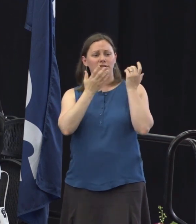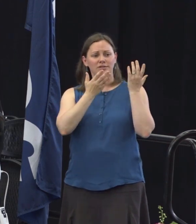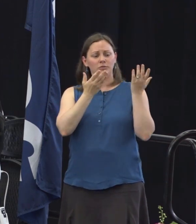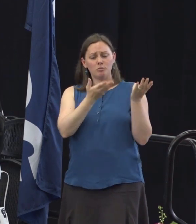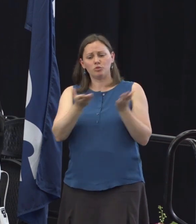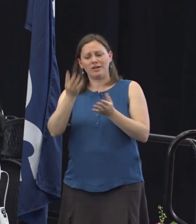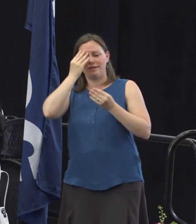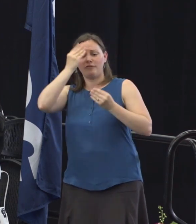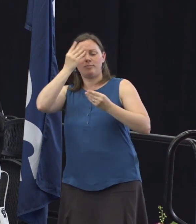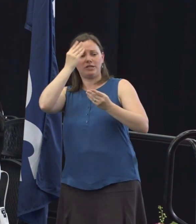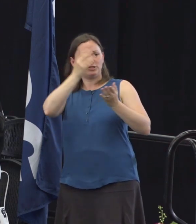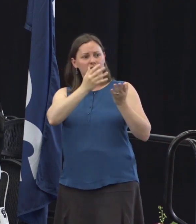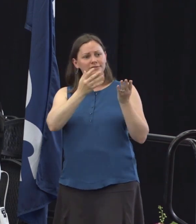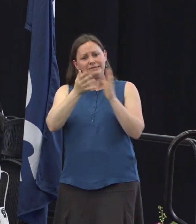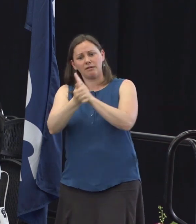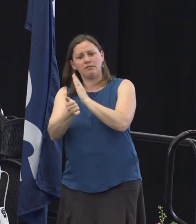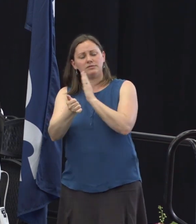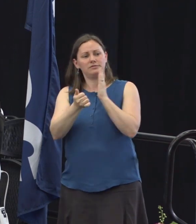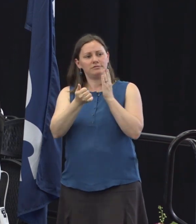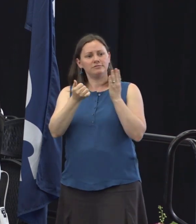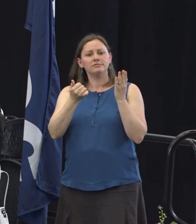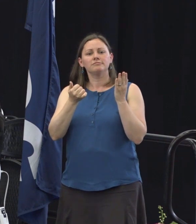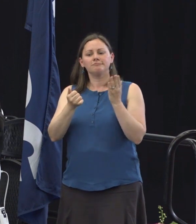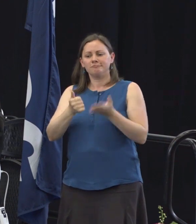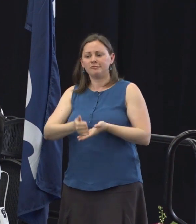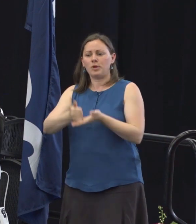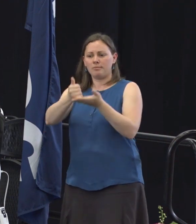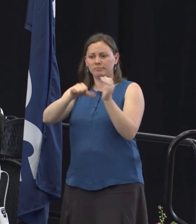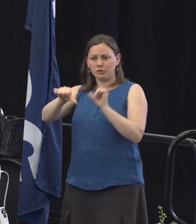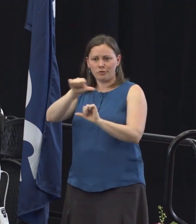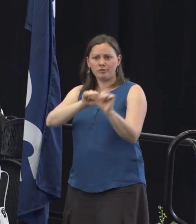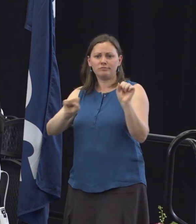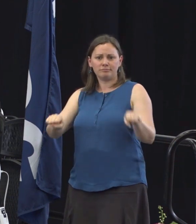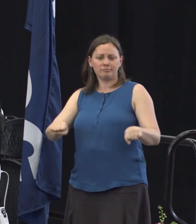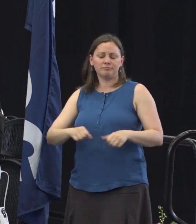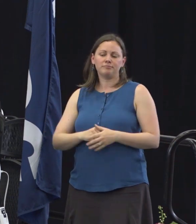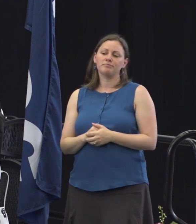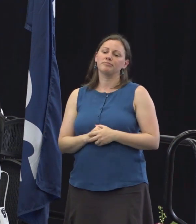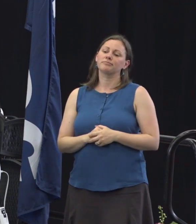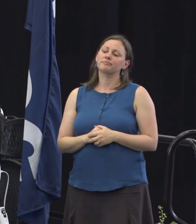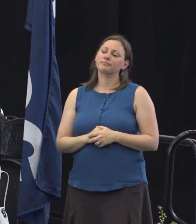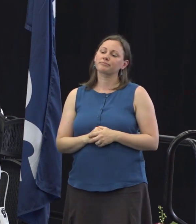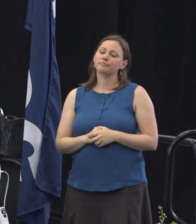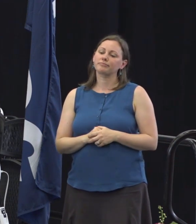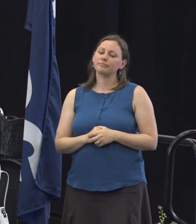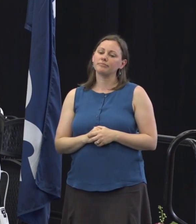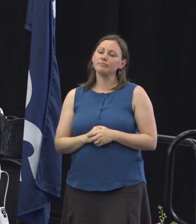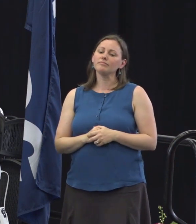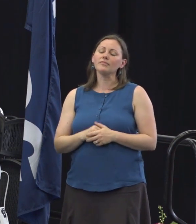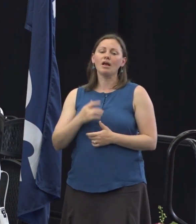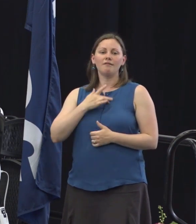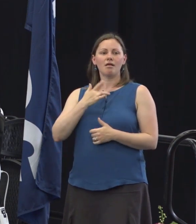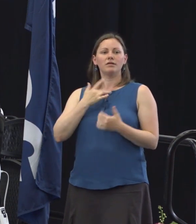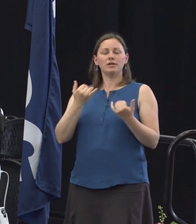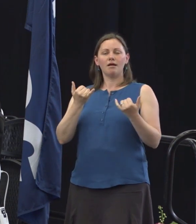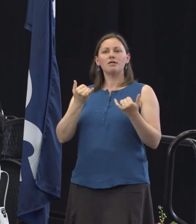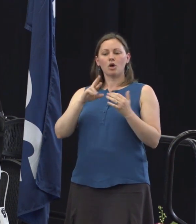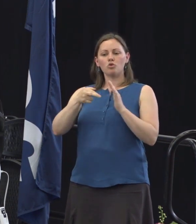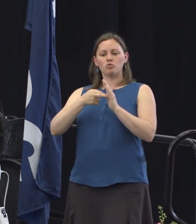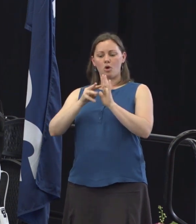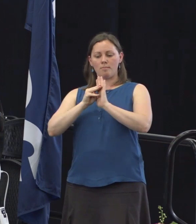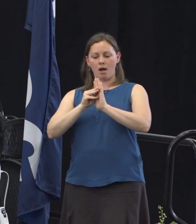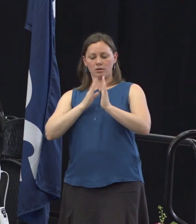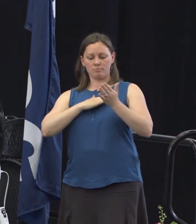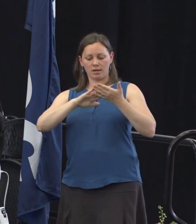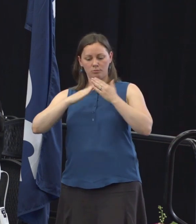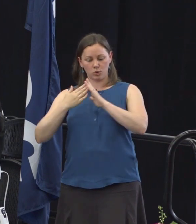Graduating and being valedictorian has allowed me to be even more of a role model within my community, allowing me to have an impact on the young